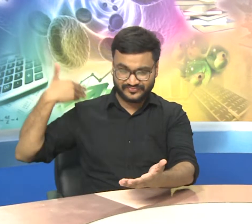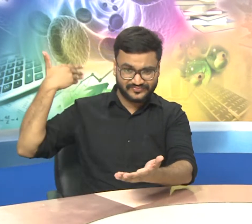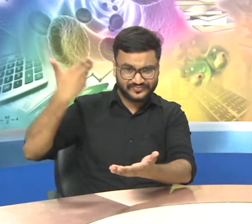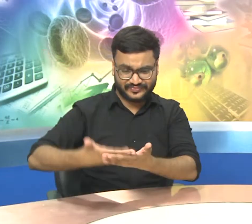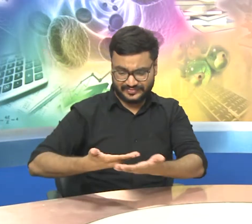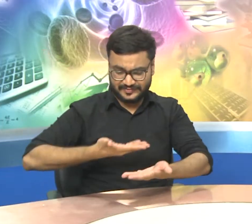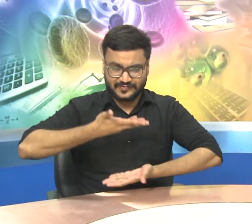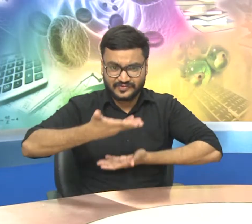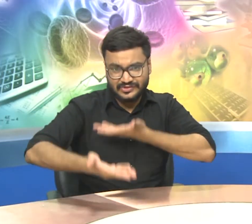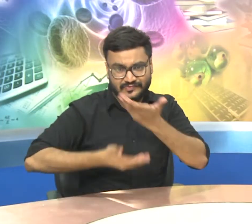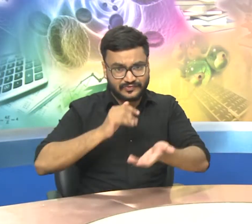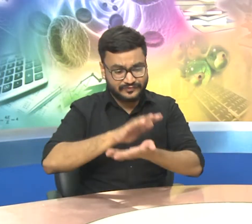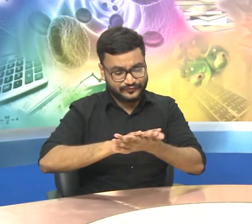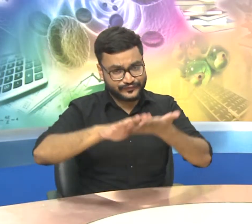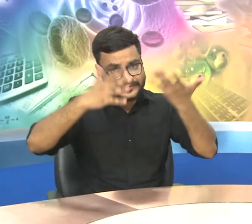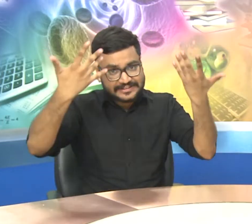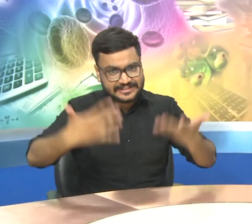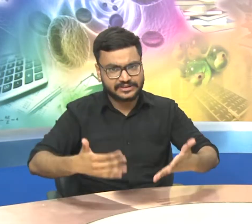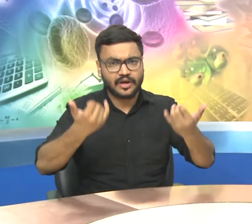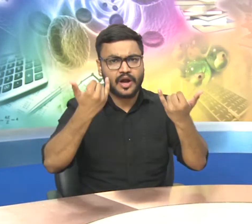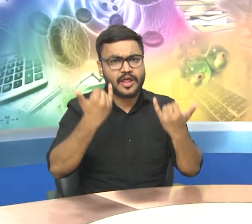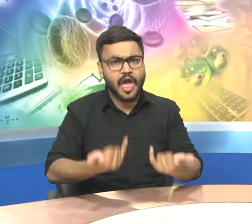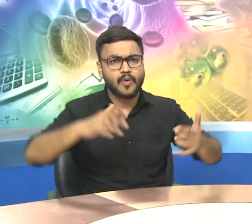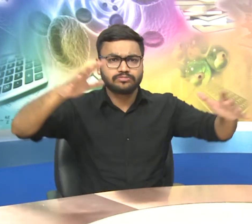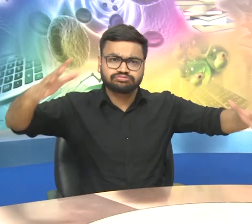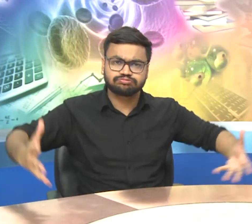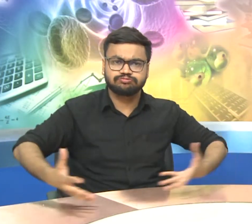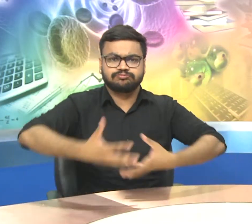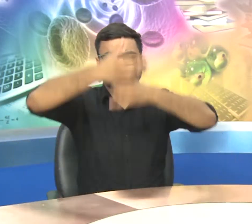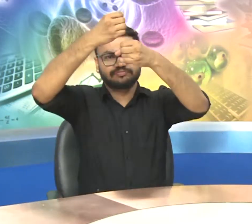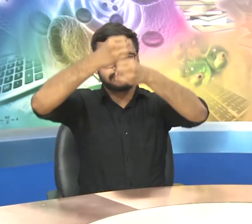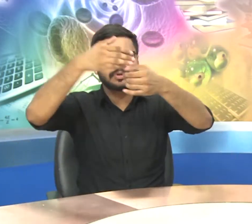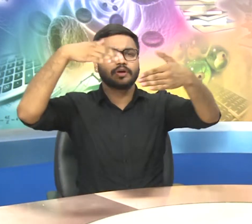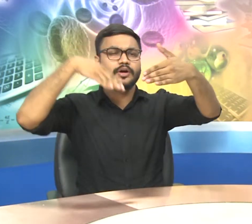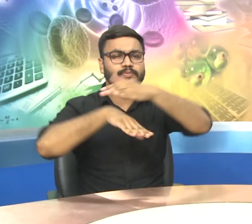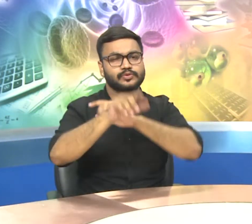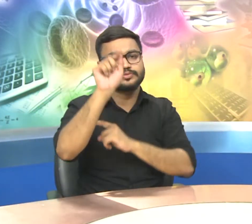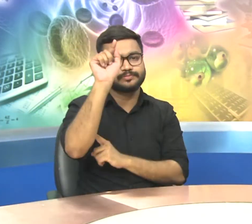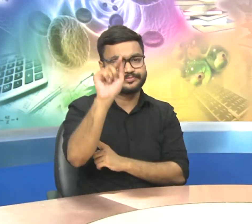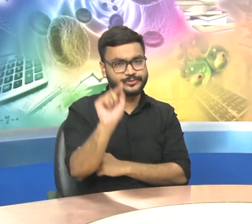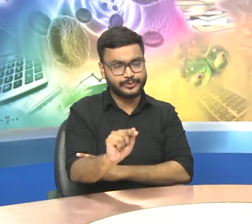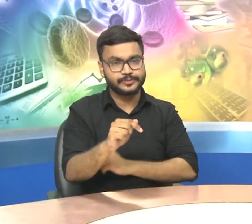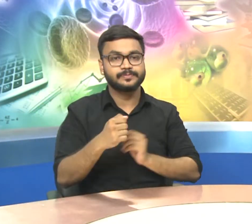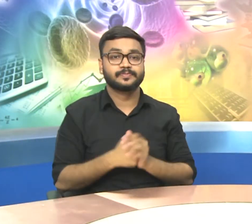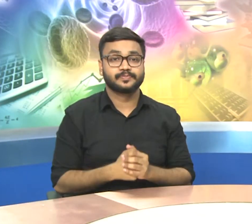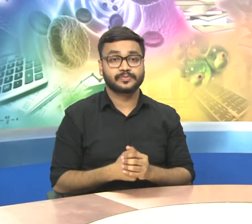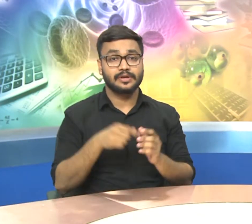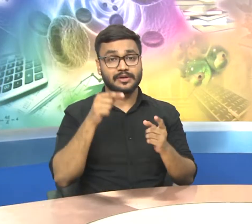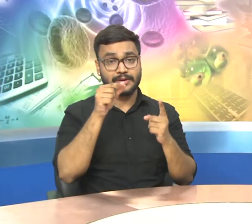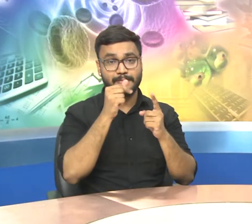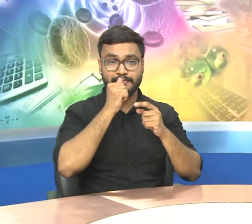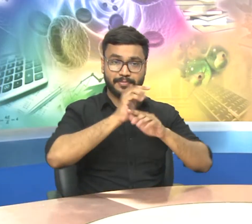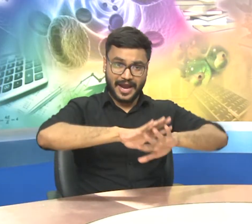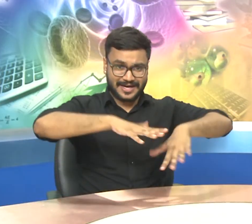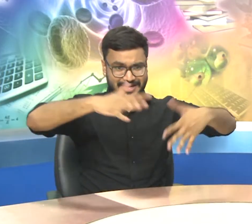We have completed our part. Now let's go through what we have learned in this